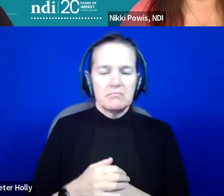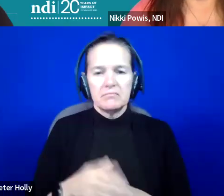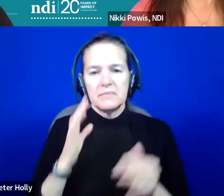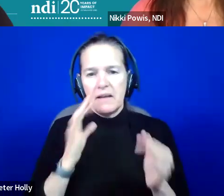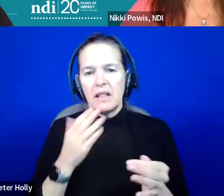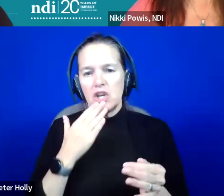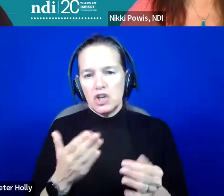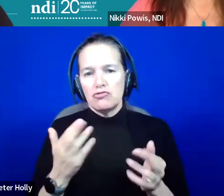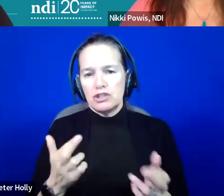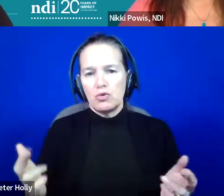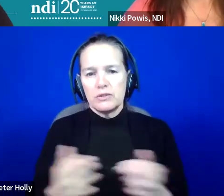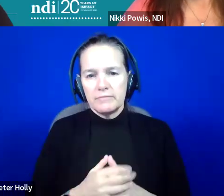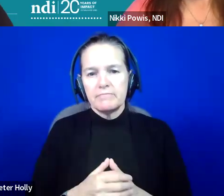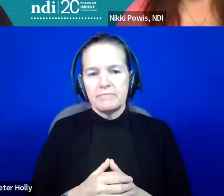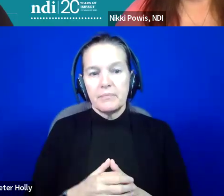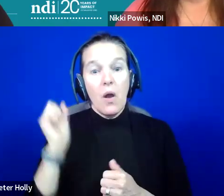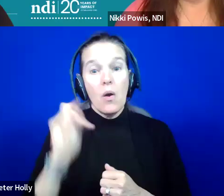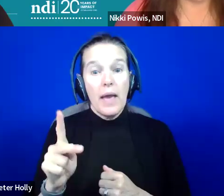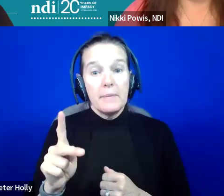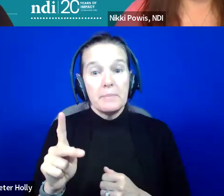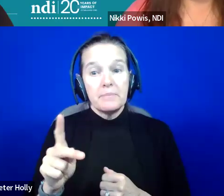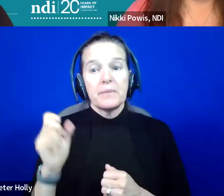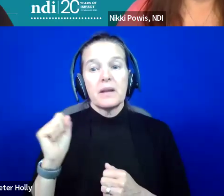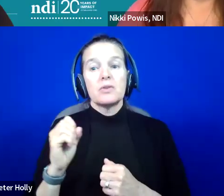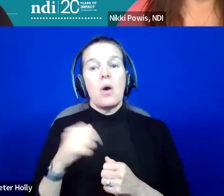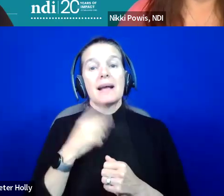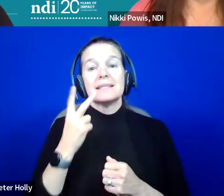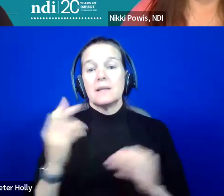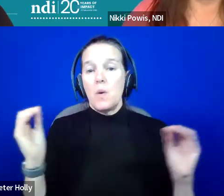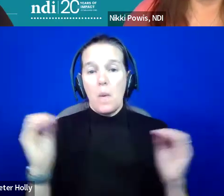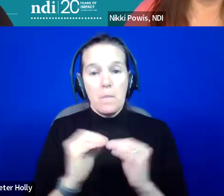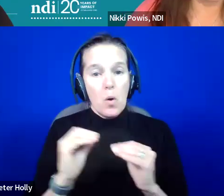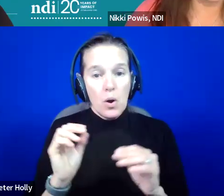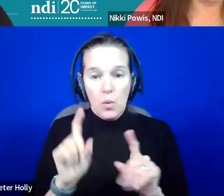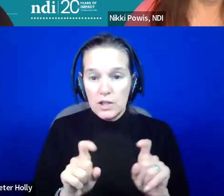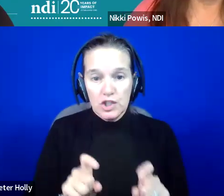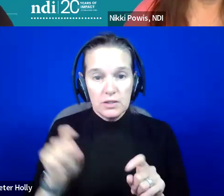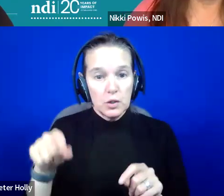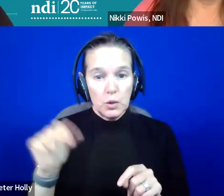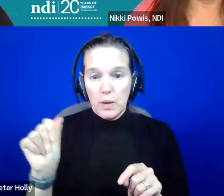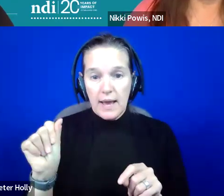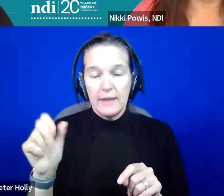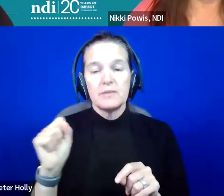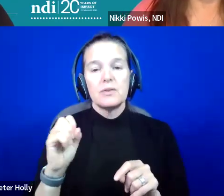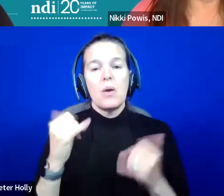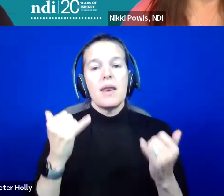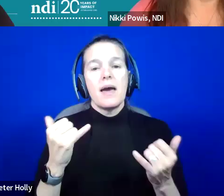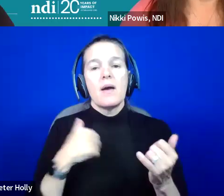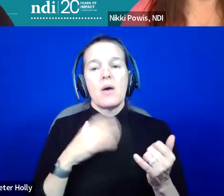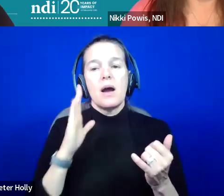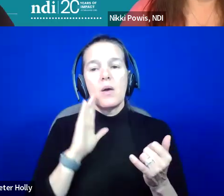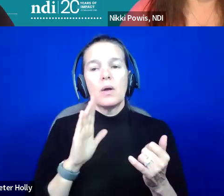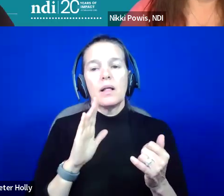definitely a good resource. Okay, so I don't see any more questions in the Q&A. So I am going